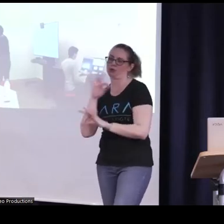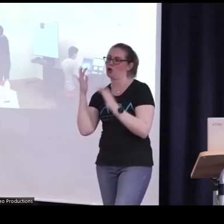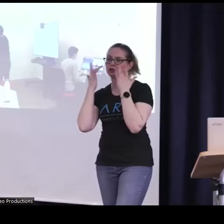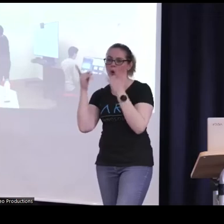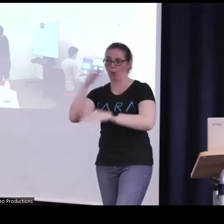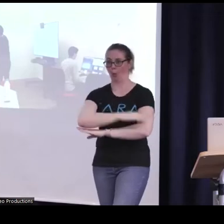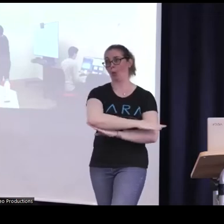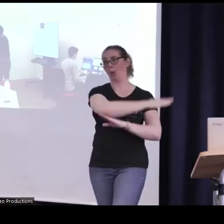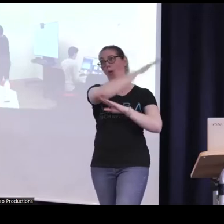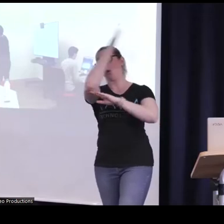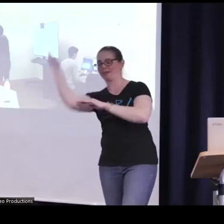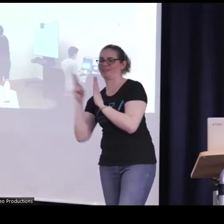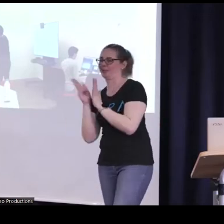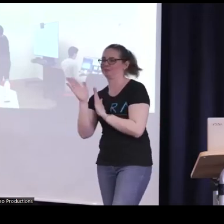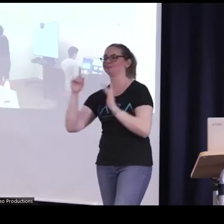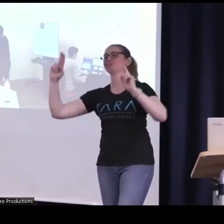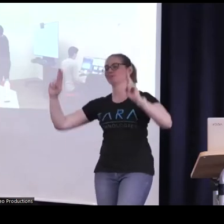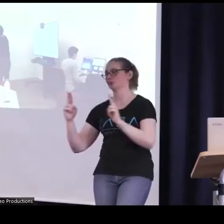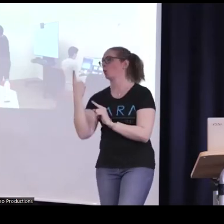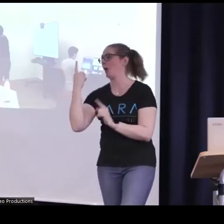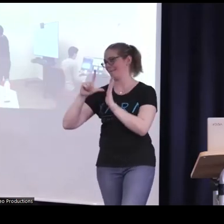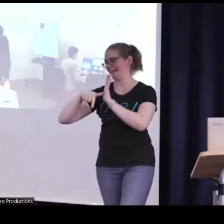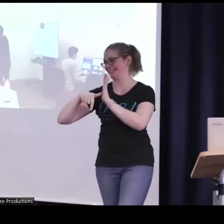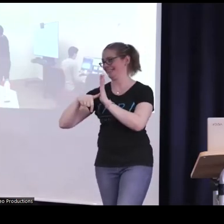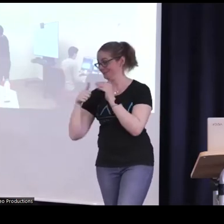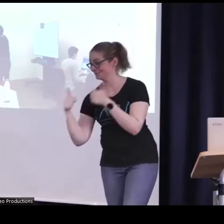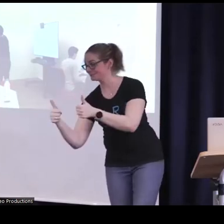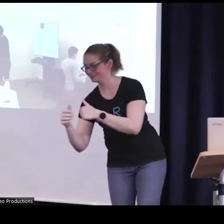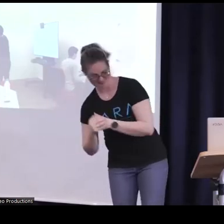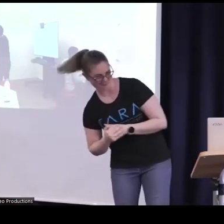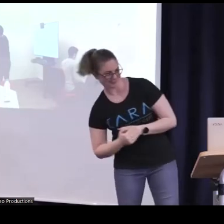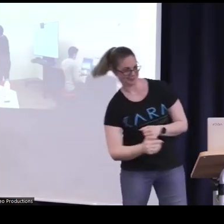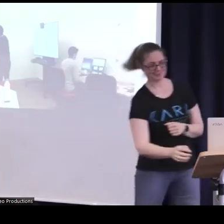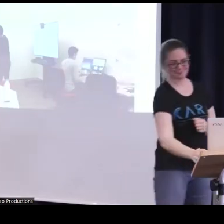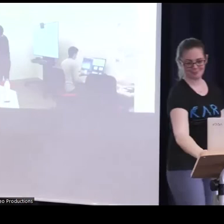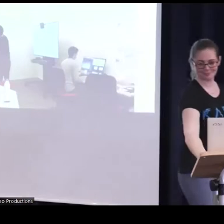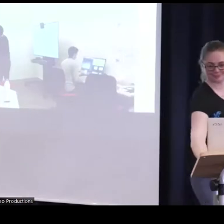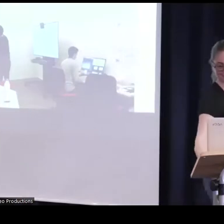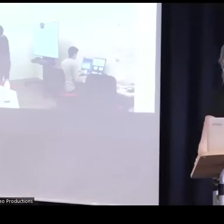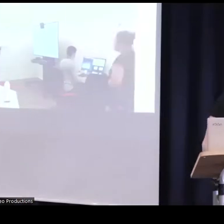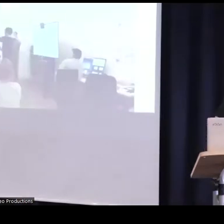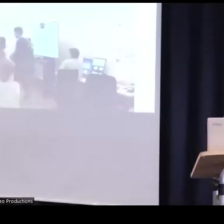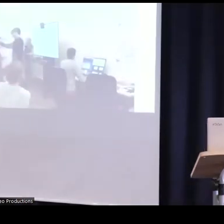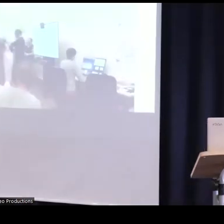So it's a time lapse. So I won't show you the entire video and it'll be about 1 minute.